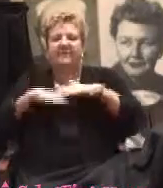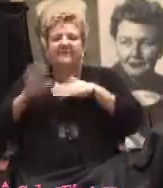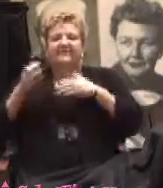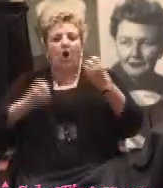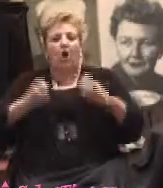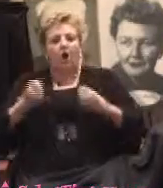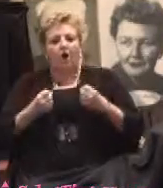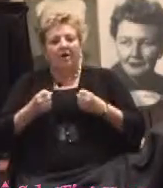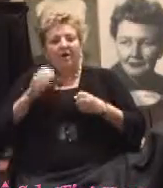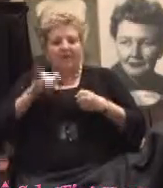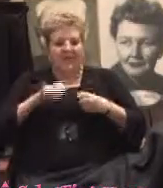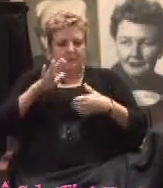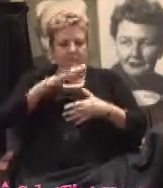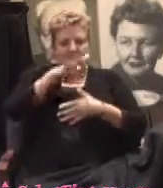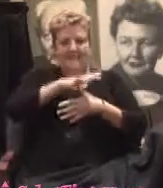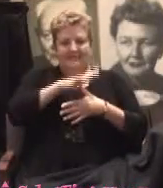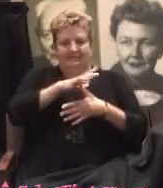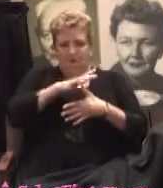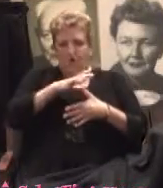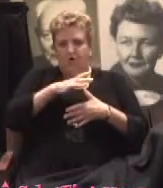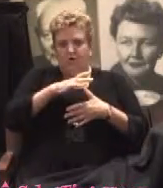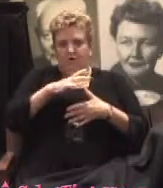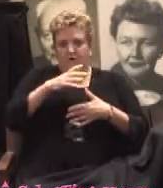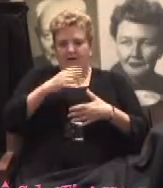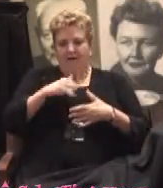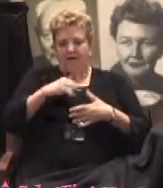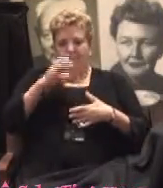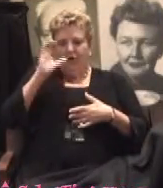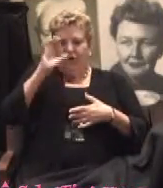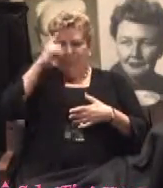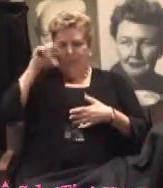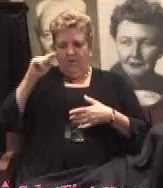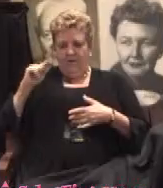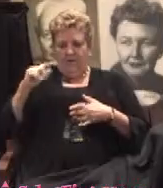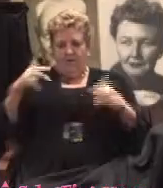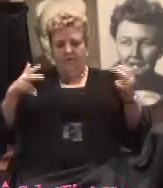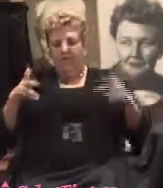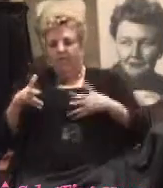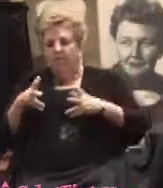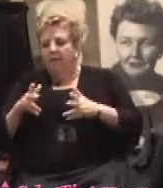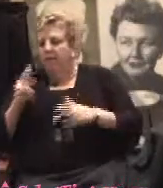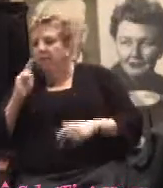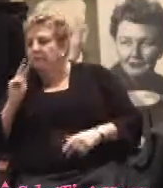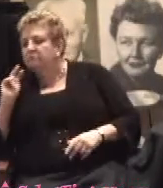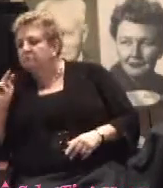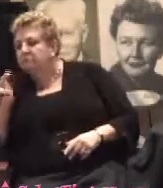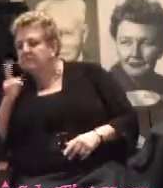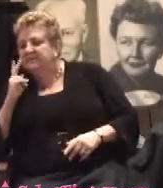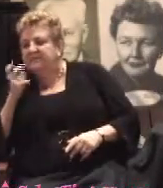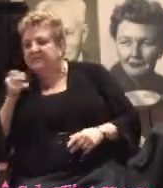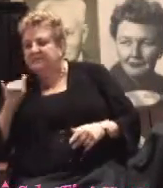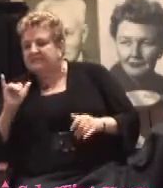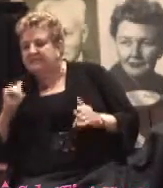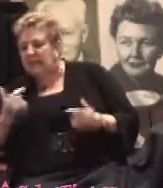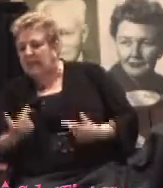because I used to drive around looking for him. I'd see his car, and I'd pull up alongside, and I'd just sneak a peek to see if he was still because I loved him so